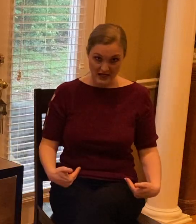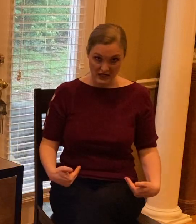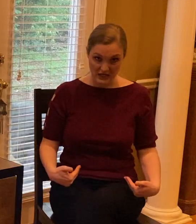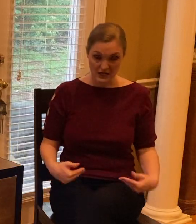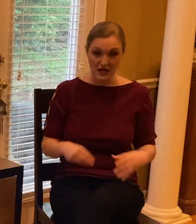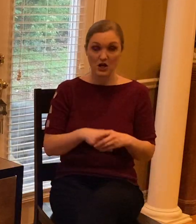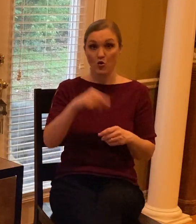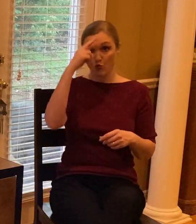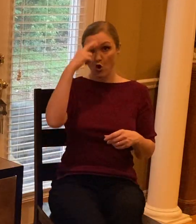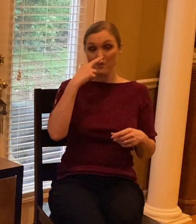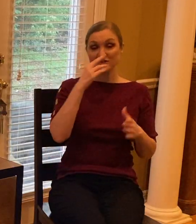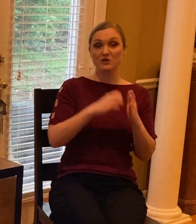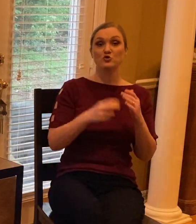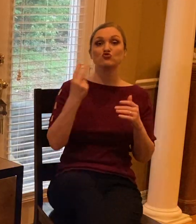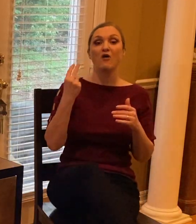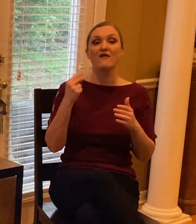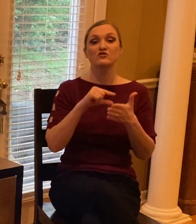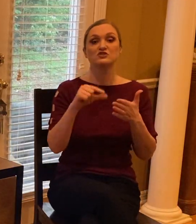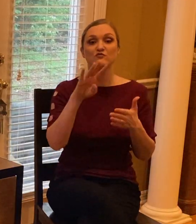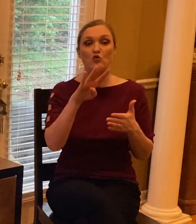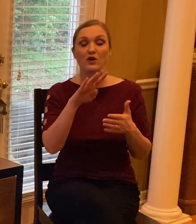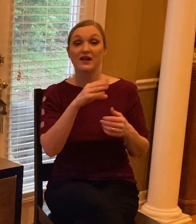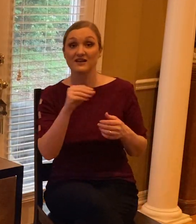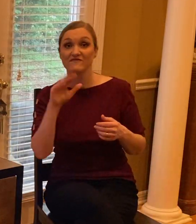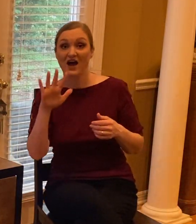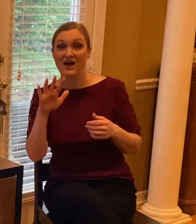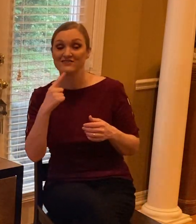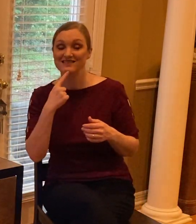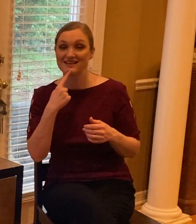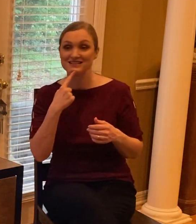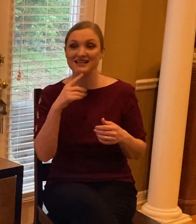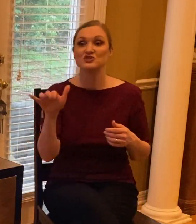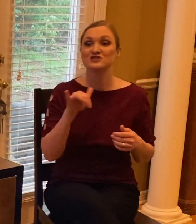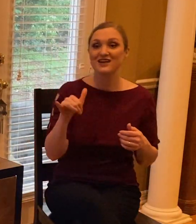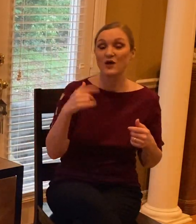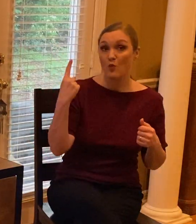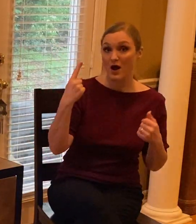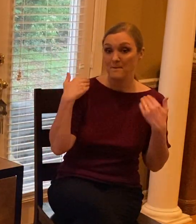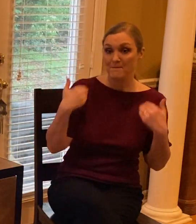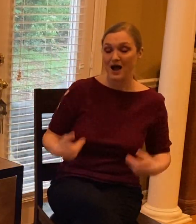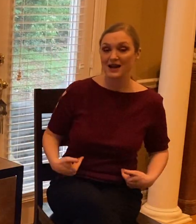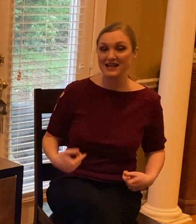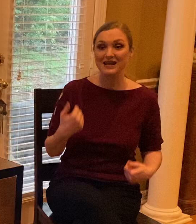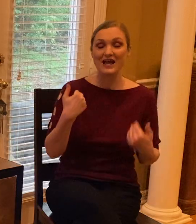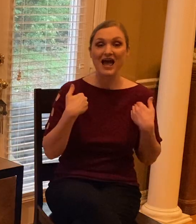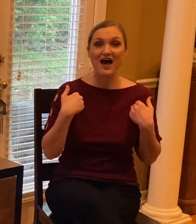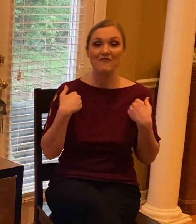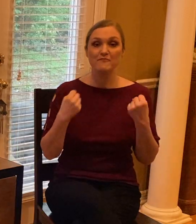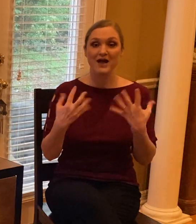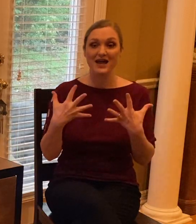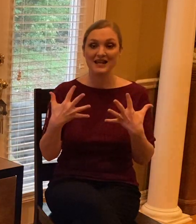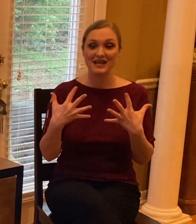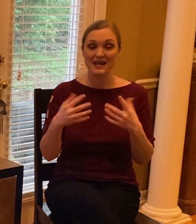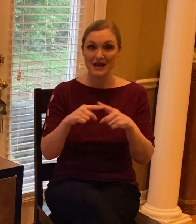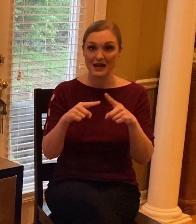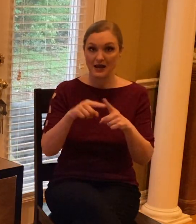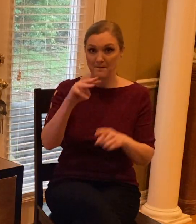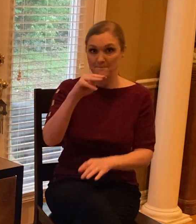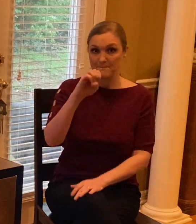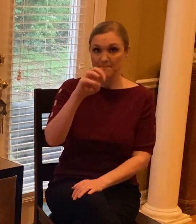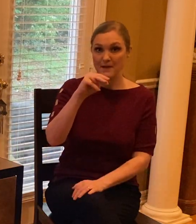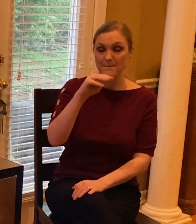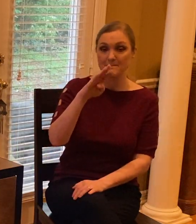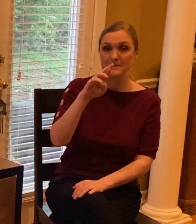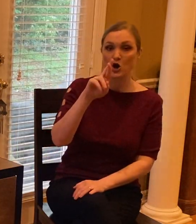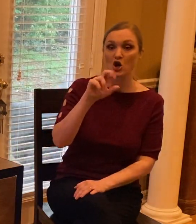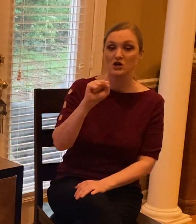in Romans chapter 12, verses 4 and 5, he says, for as in one body we have many members, and the members do not all have the same function.